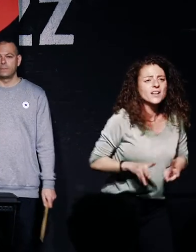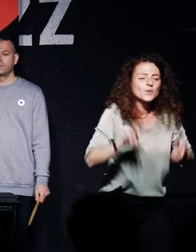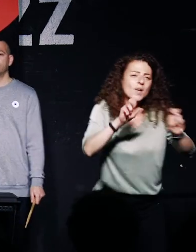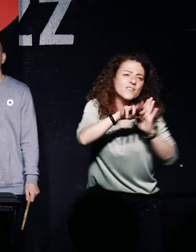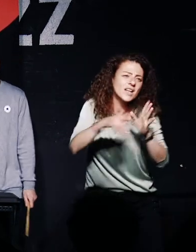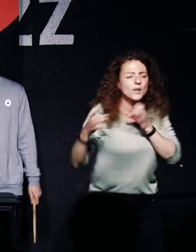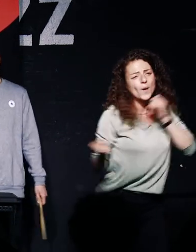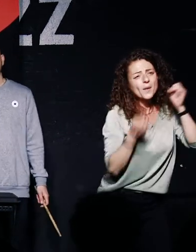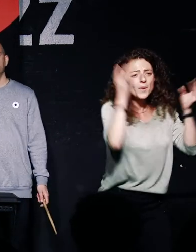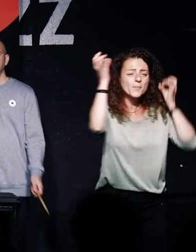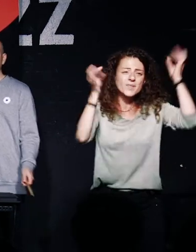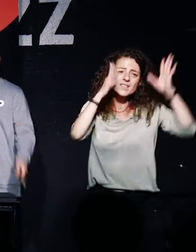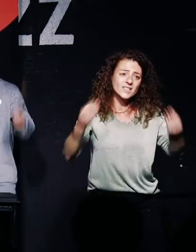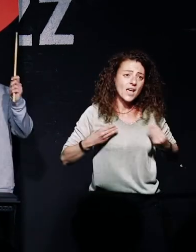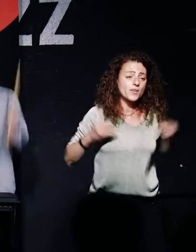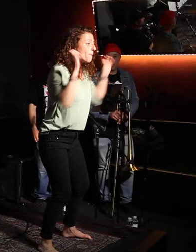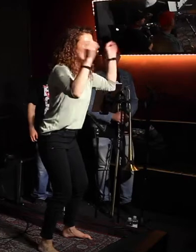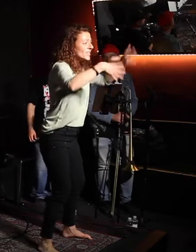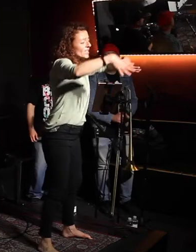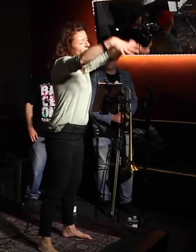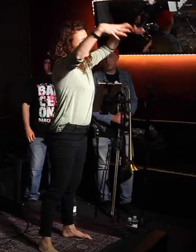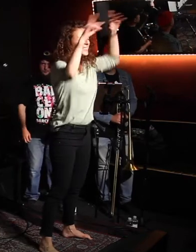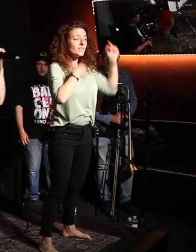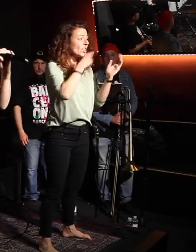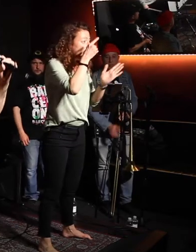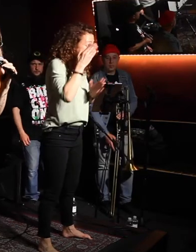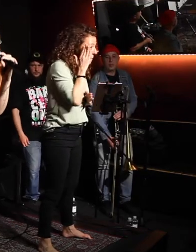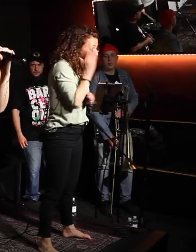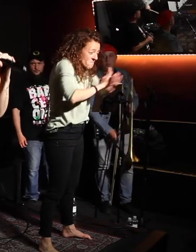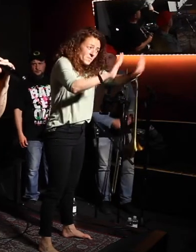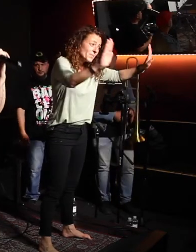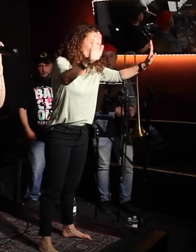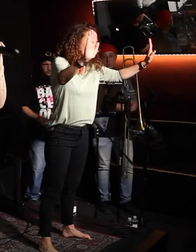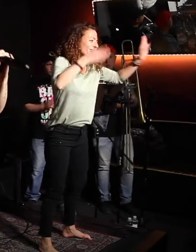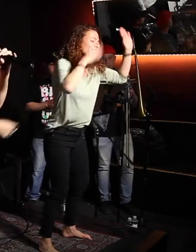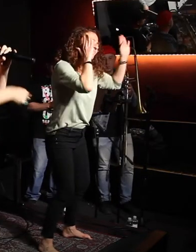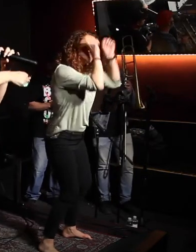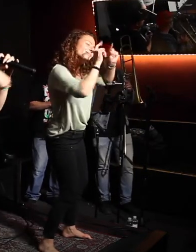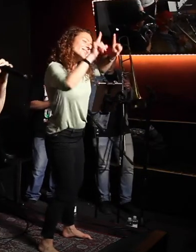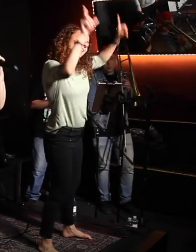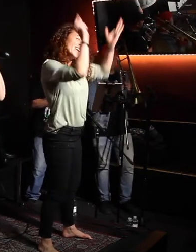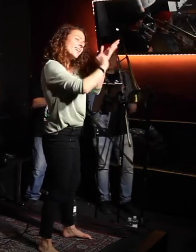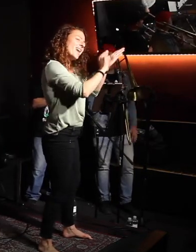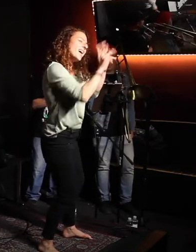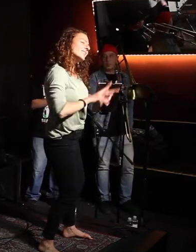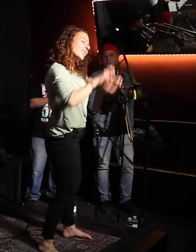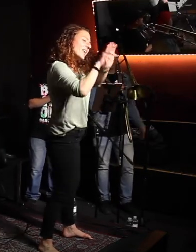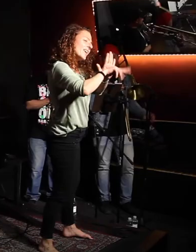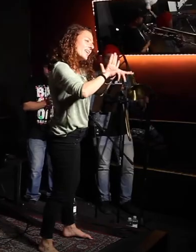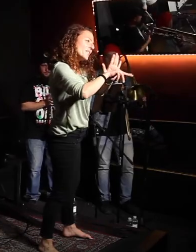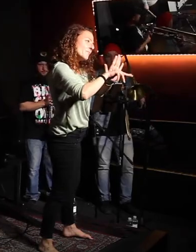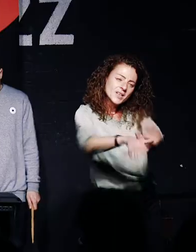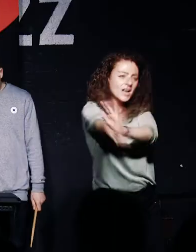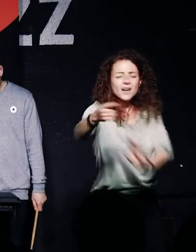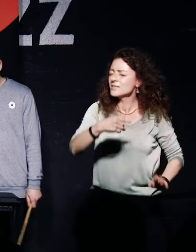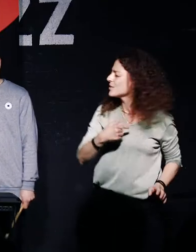wake up creating my life is just magic. You don't simply sleep, you're writing my script,